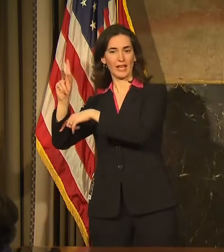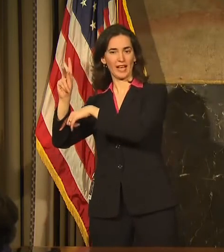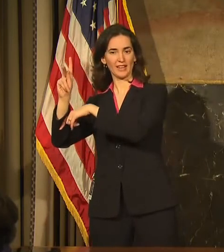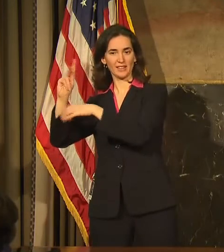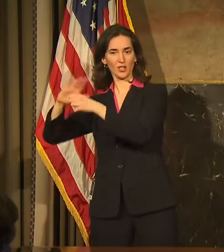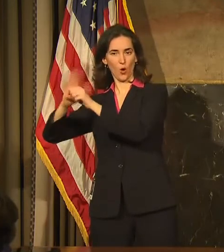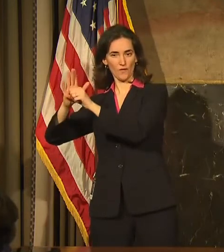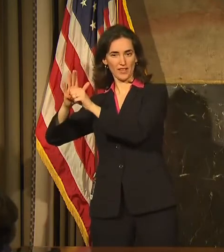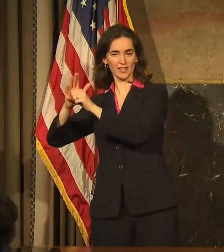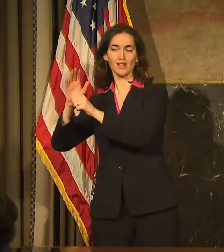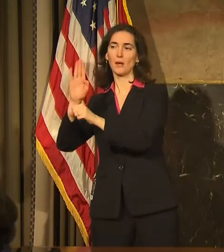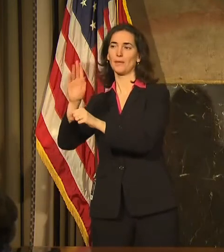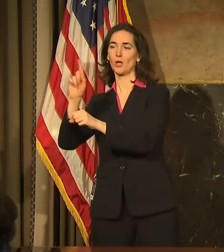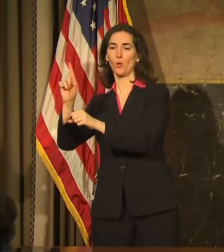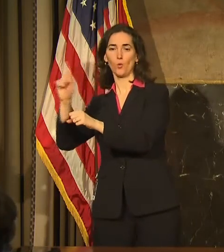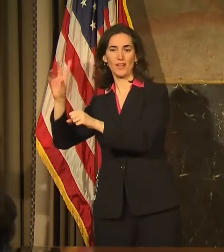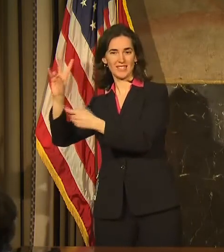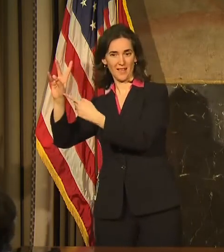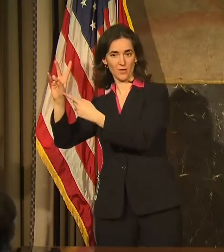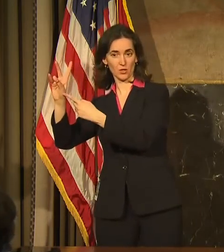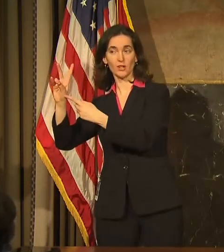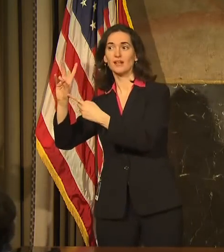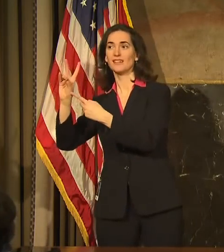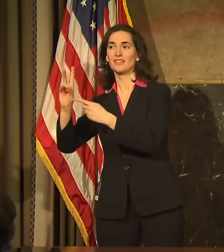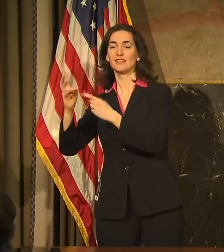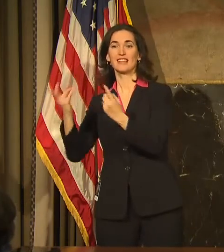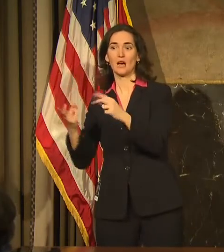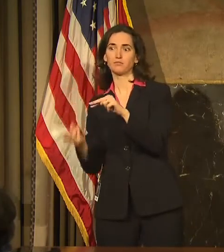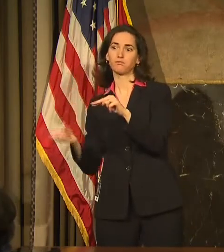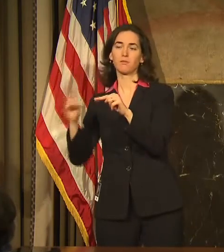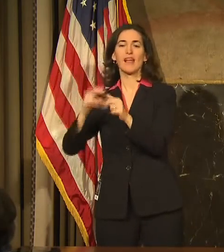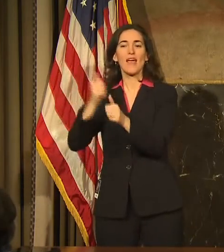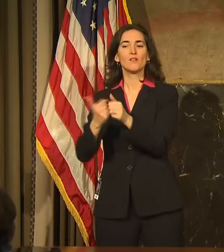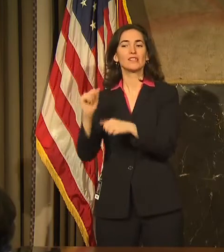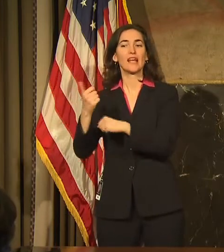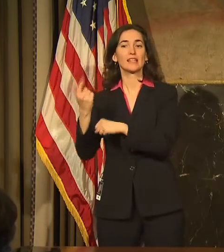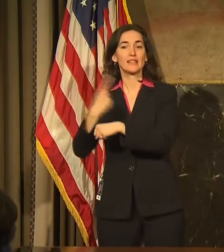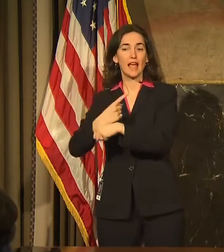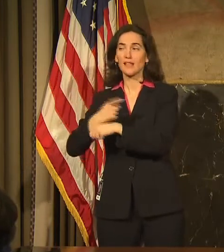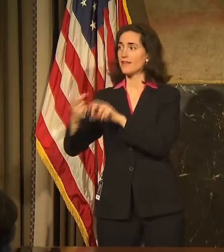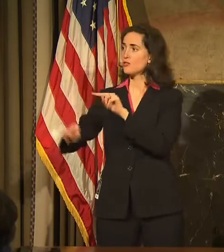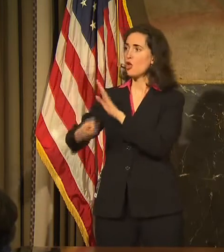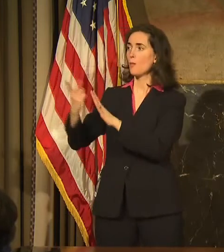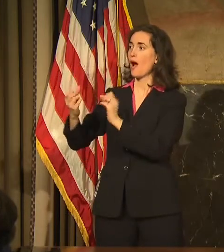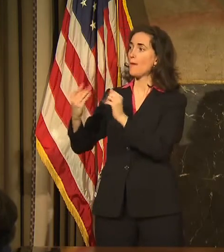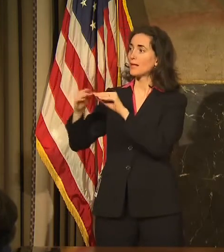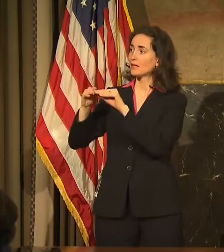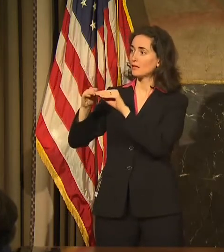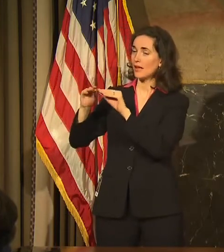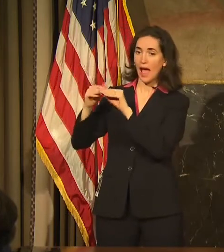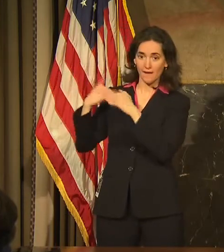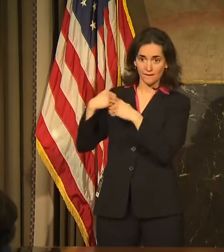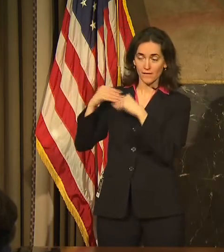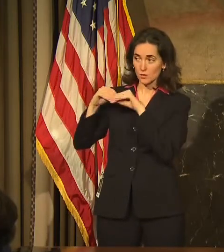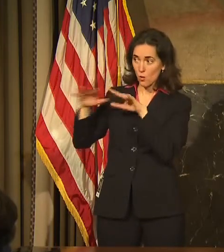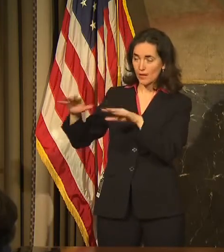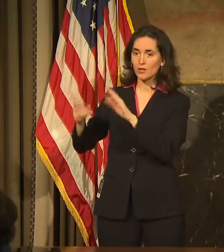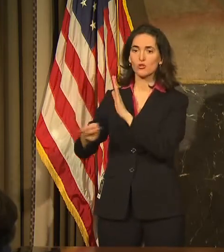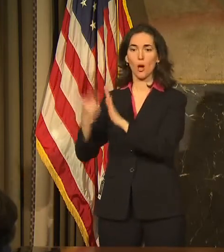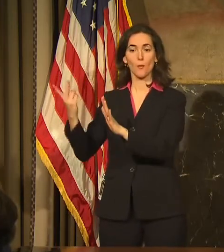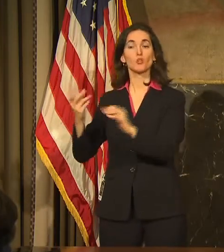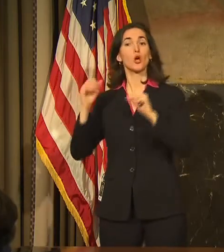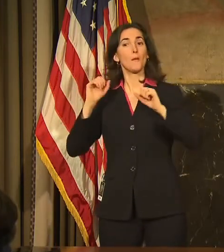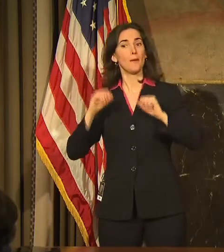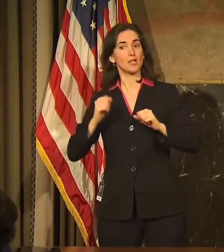mentioned, is doubling in numbers across the country about every 10 days. Excuse me. It's certainly possible that we have another